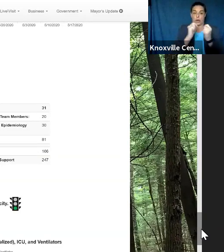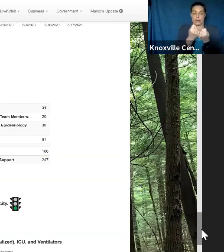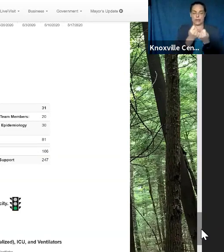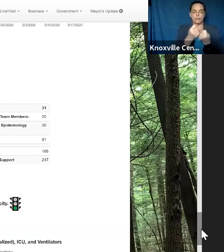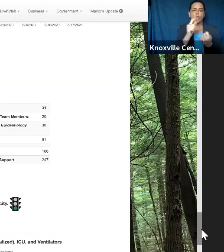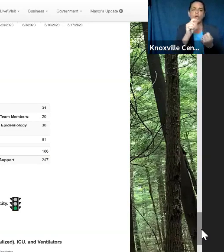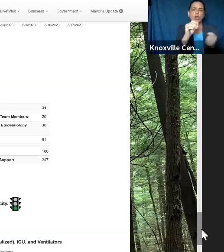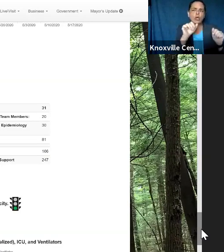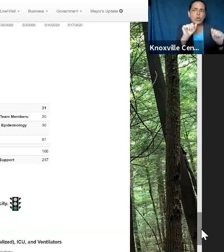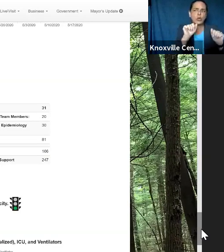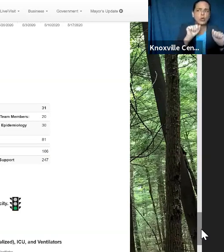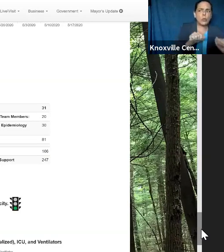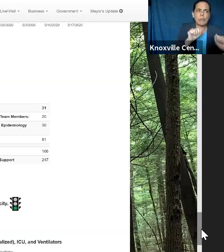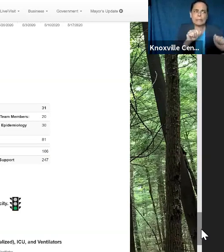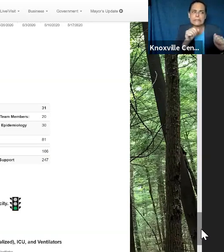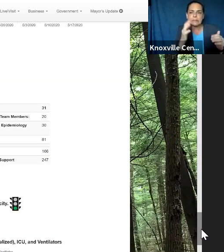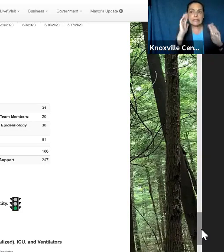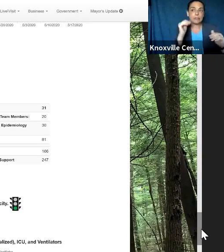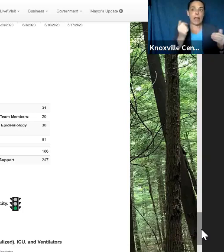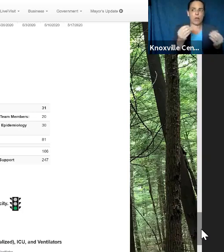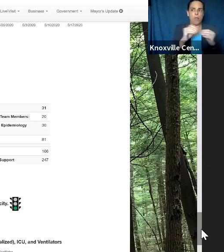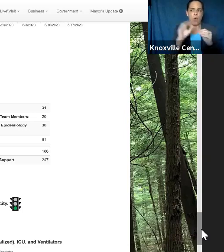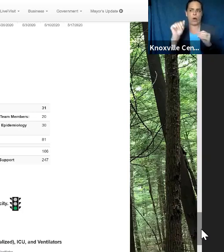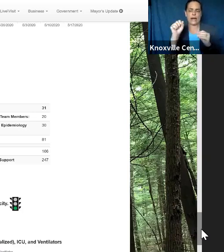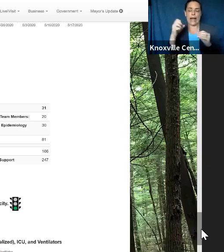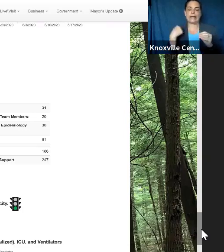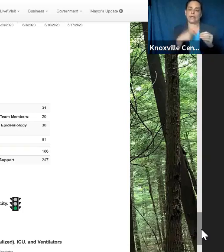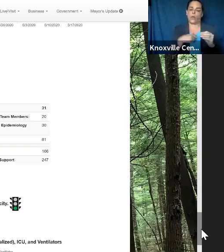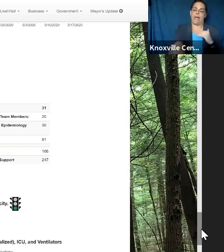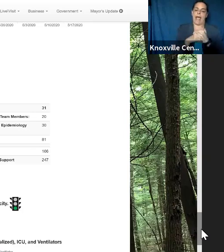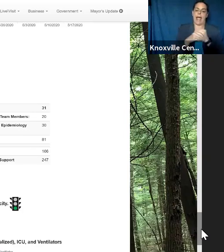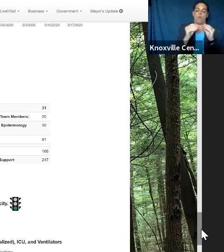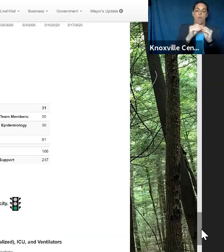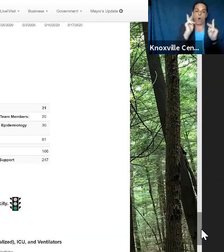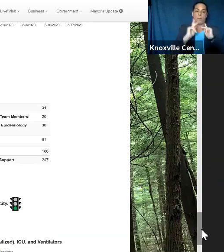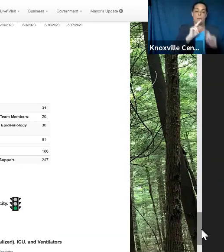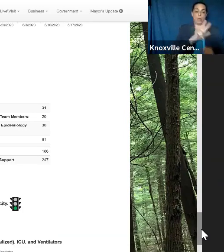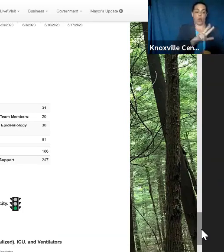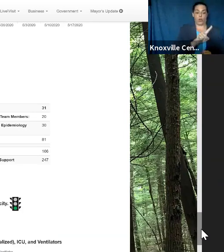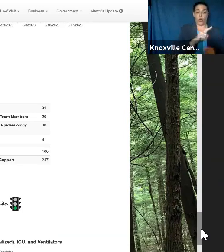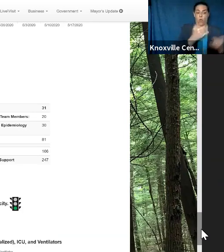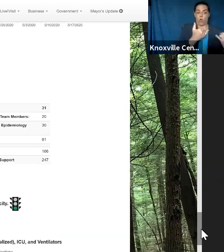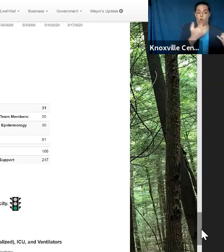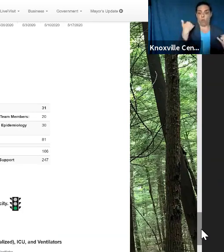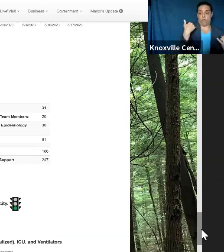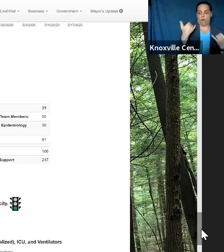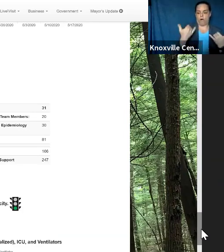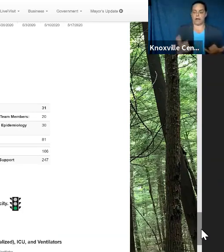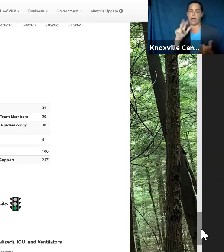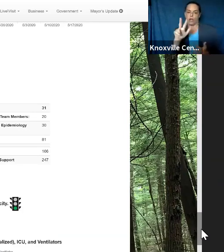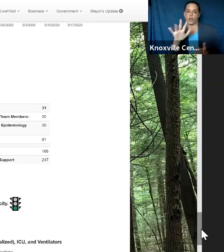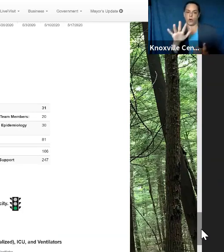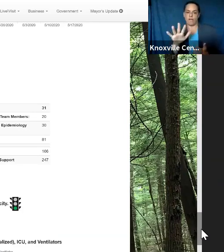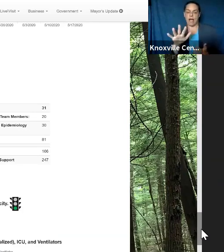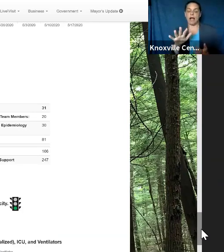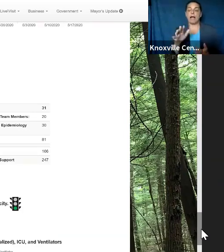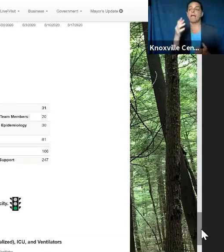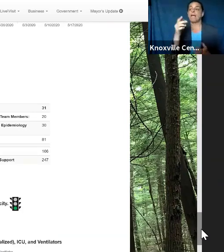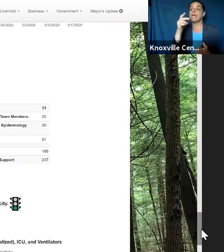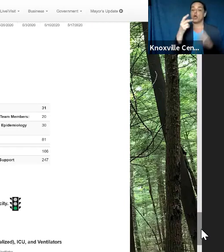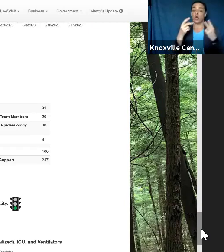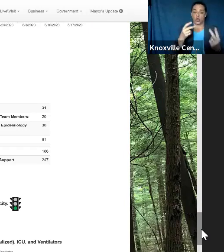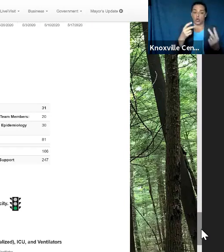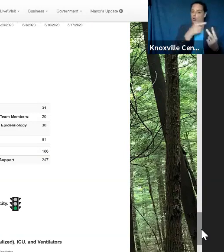expanded our epidemiology team from 31 to 35 people. 2 of those individuals came from our already trained and